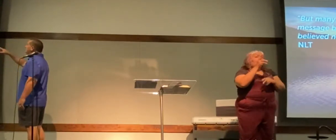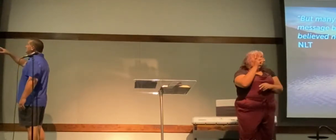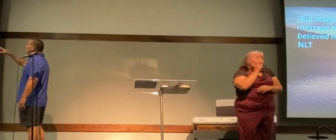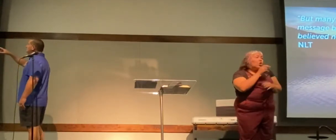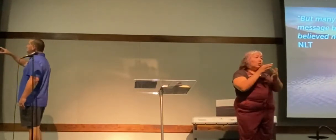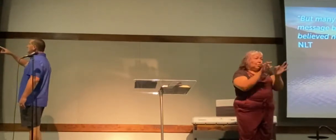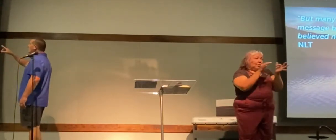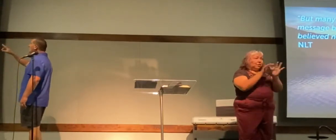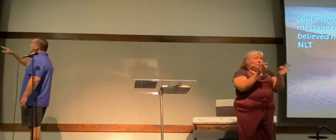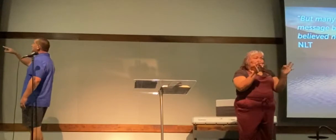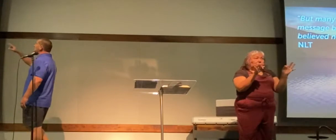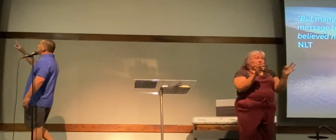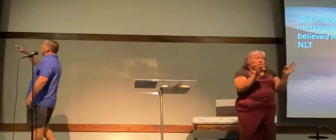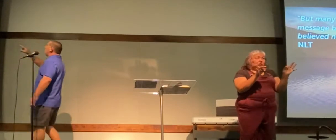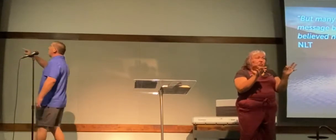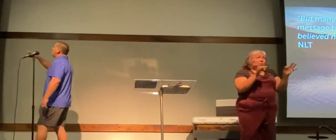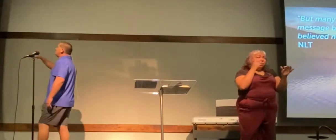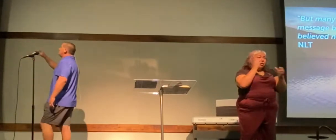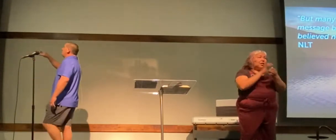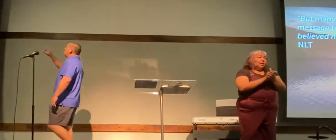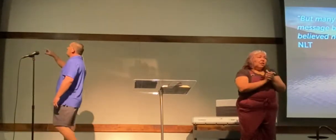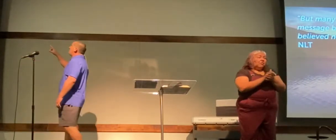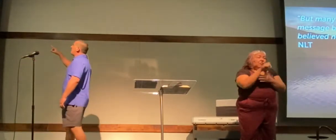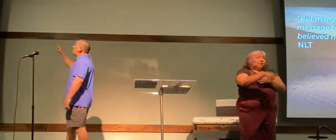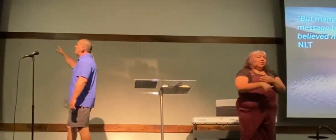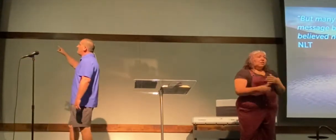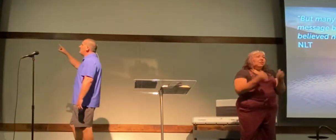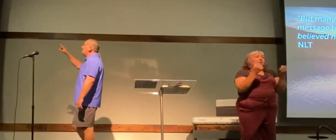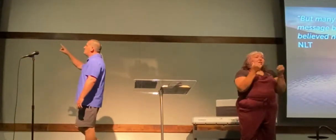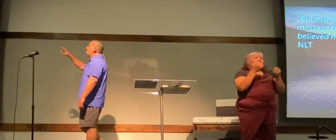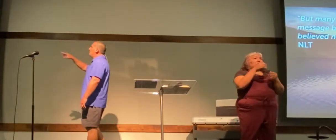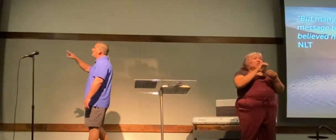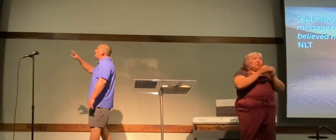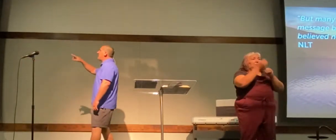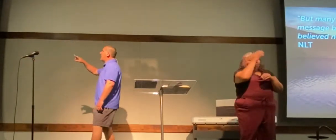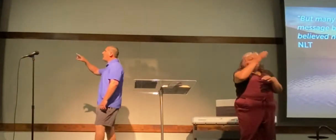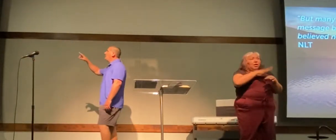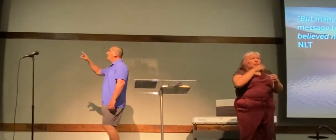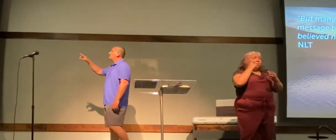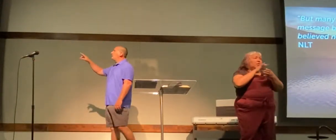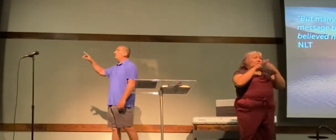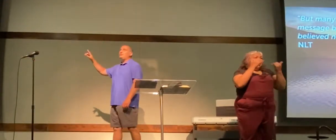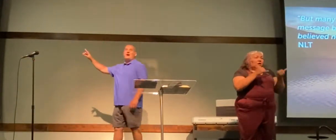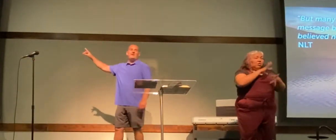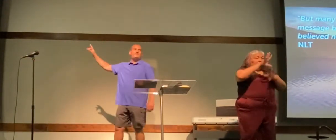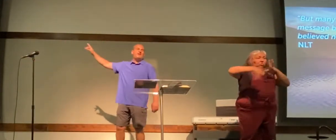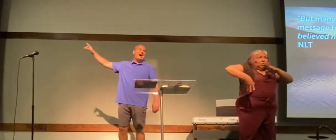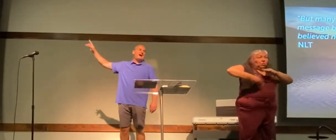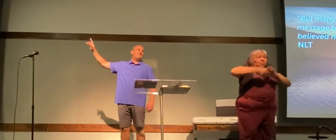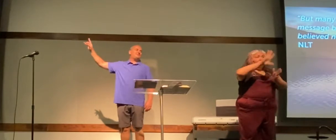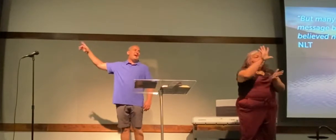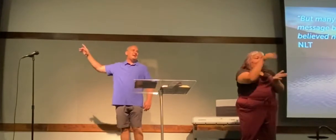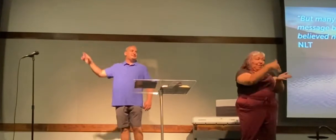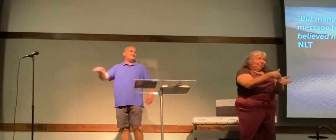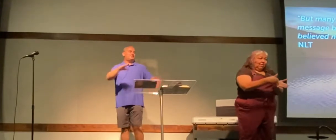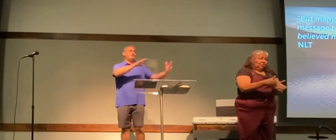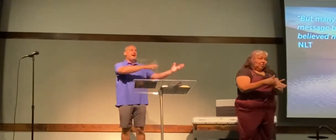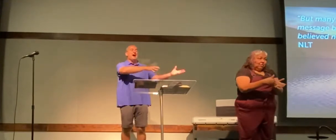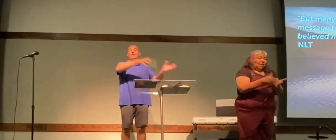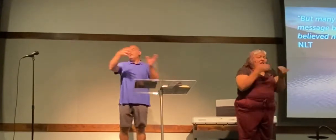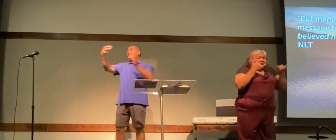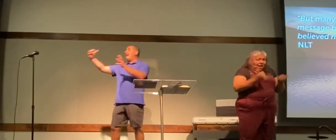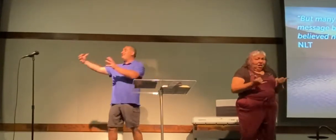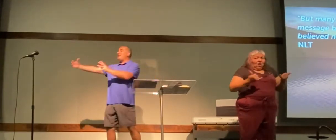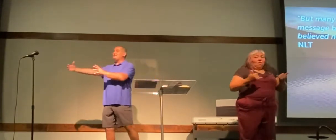their message believed it. So the number of men who believed now totaled about 5,000. So